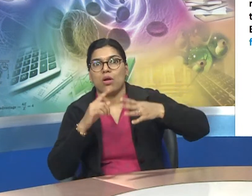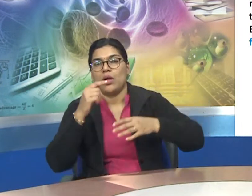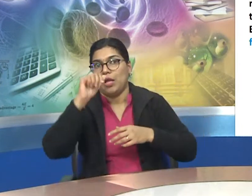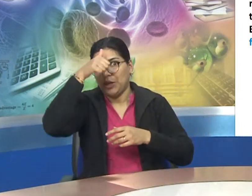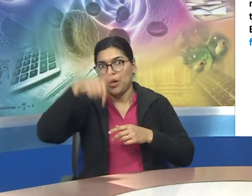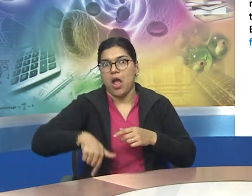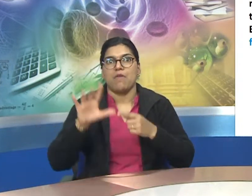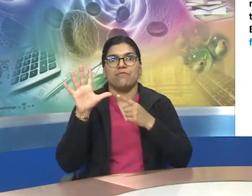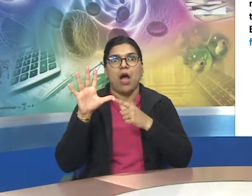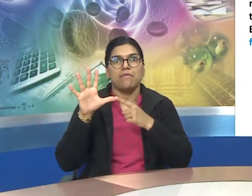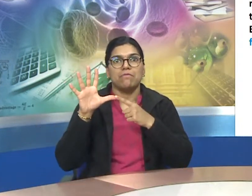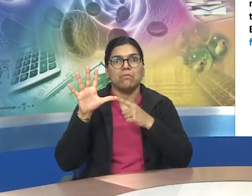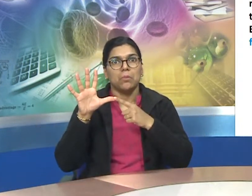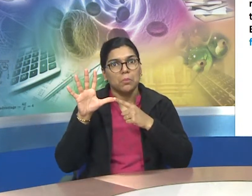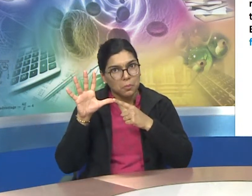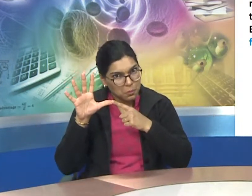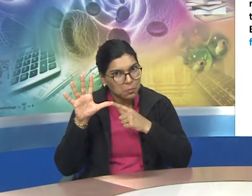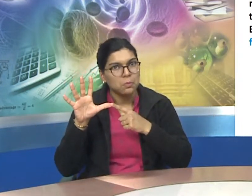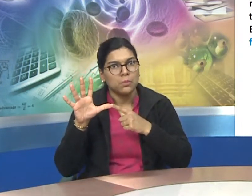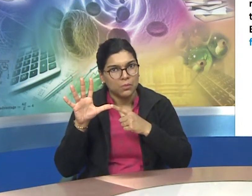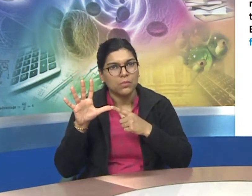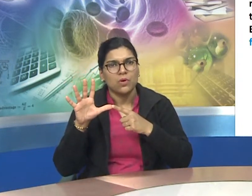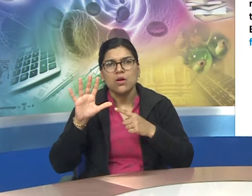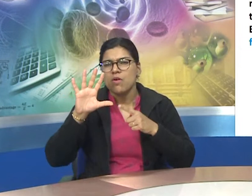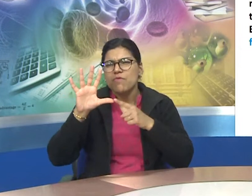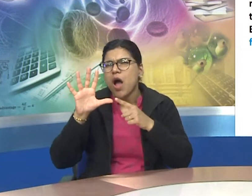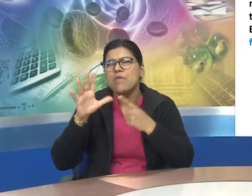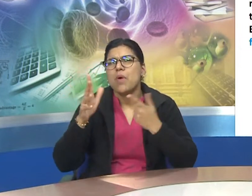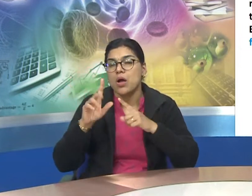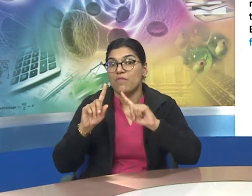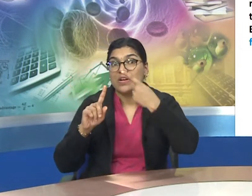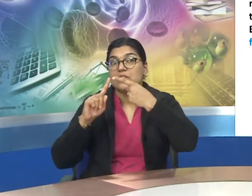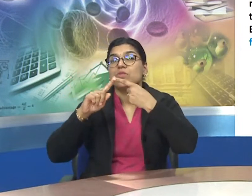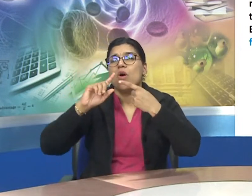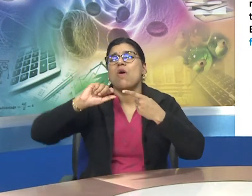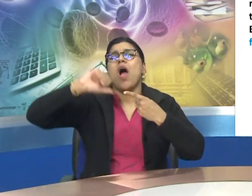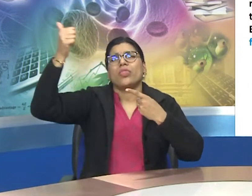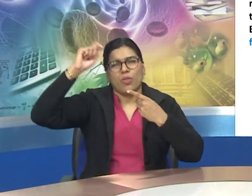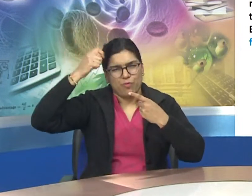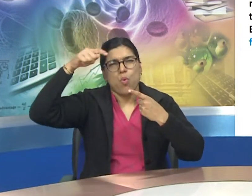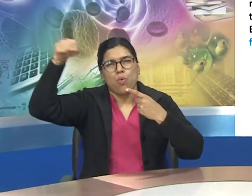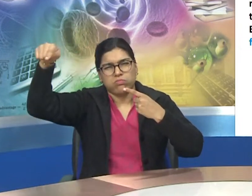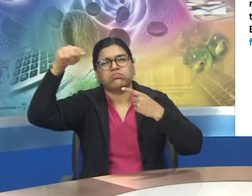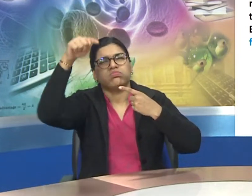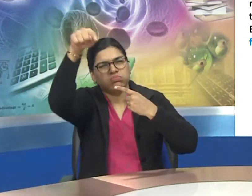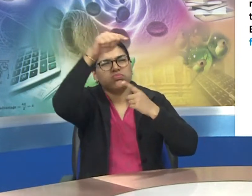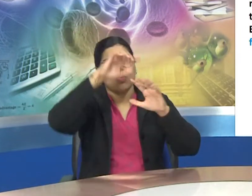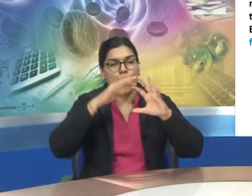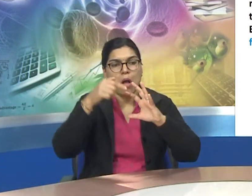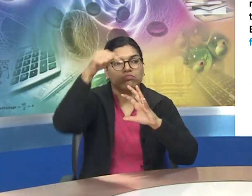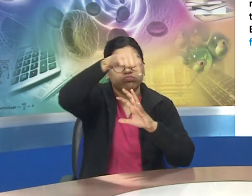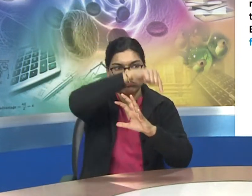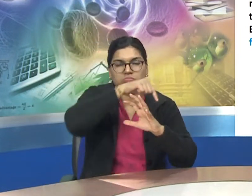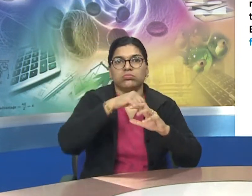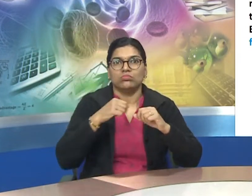but we are also the world's 5th largest producer of the wind energy.